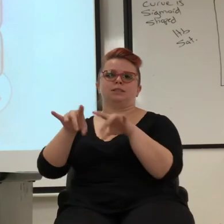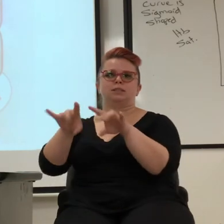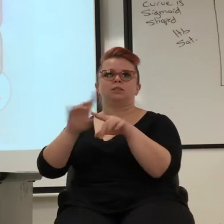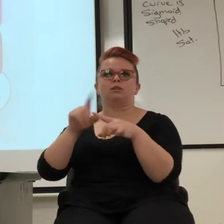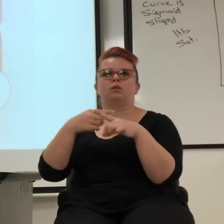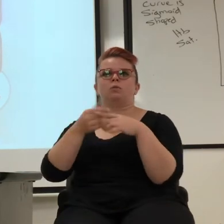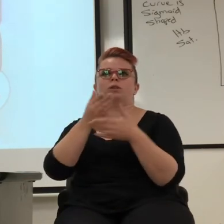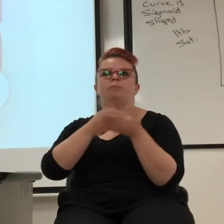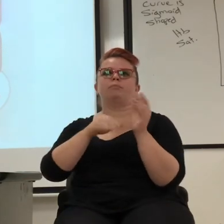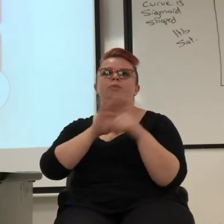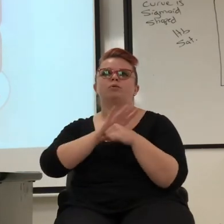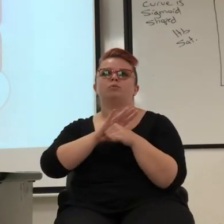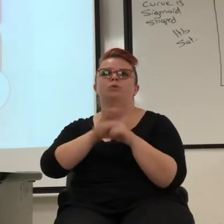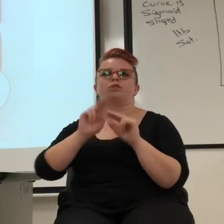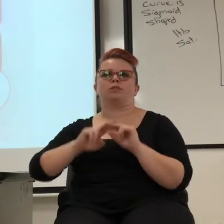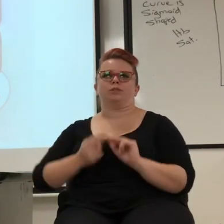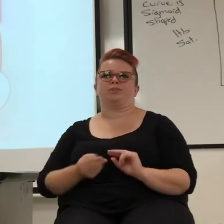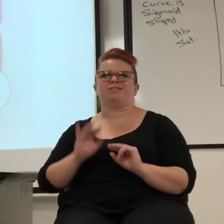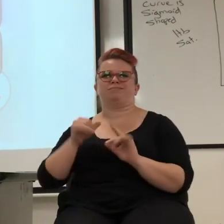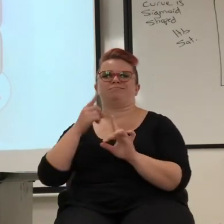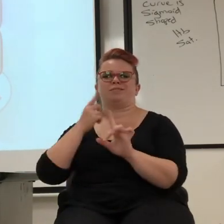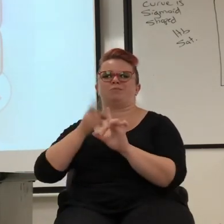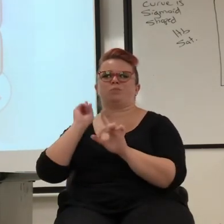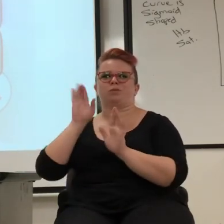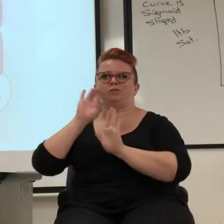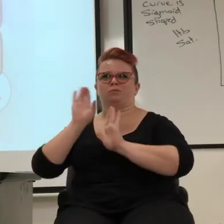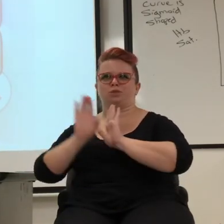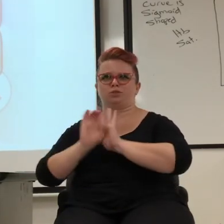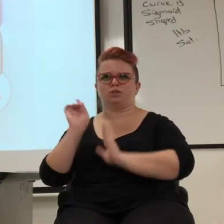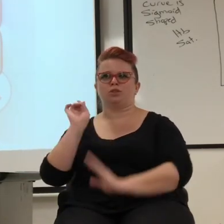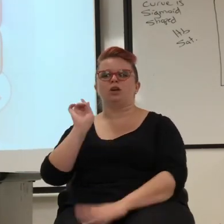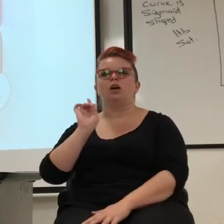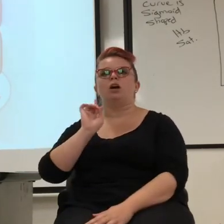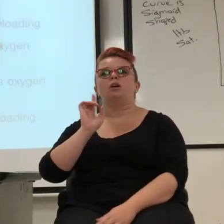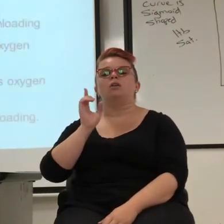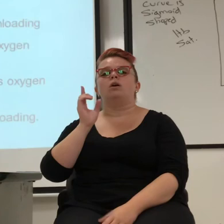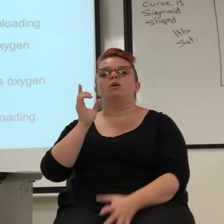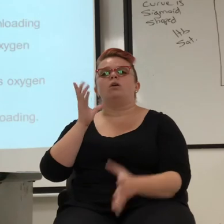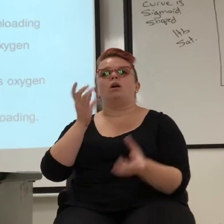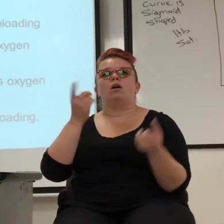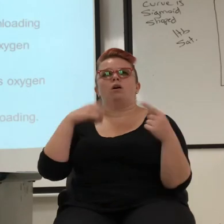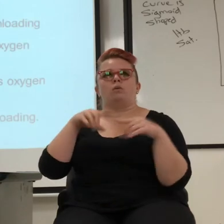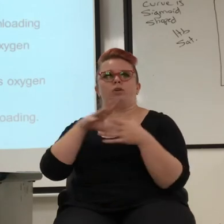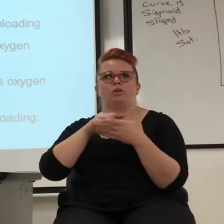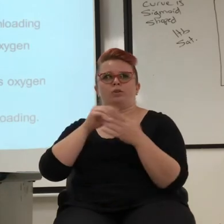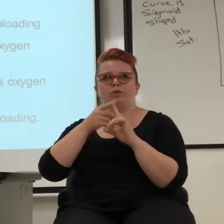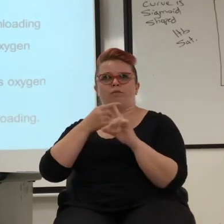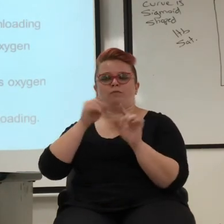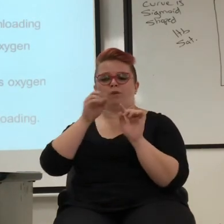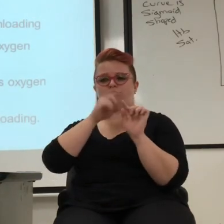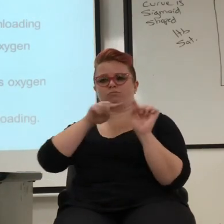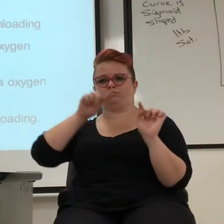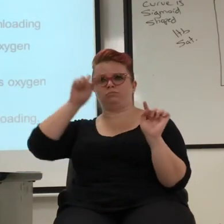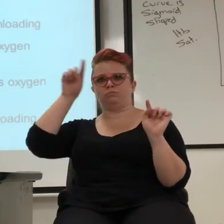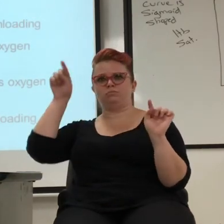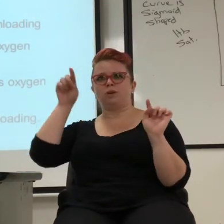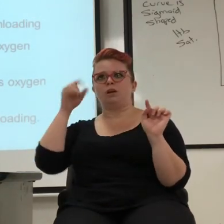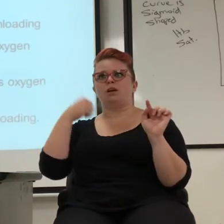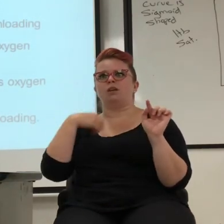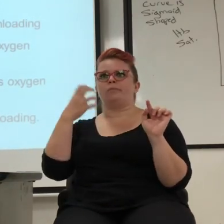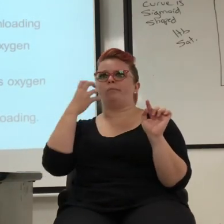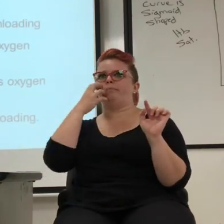pressure decreases. That's the main point of that figure. And so what you take away from the saturation curve is, I put it in